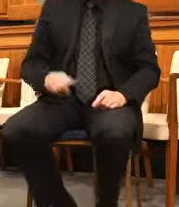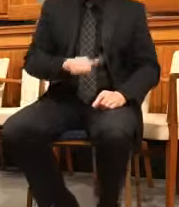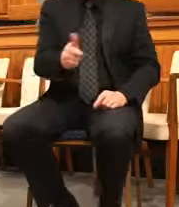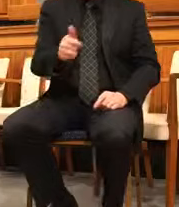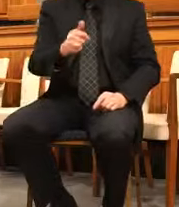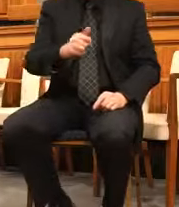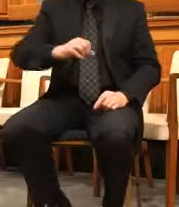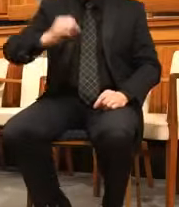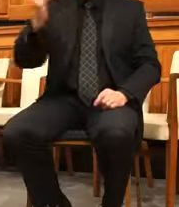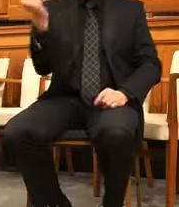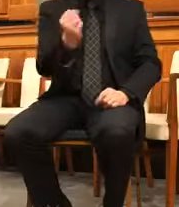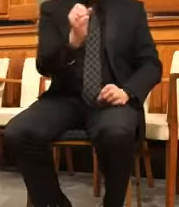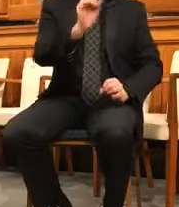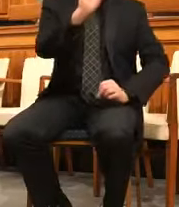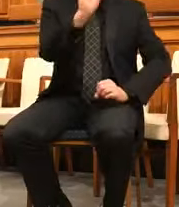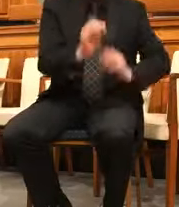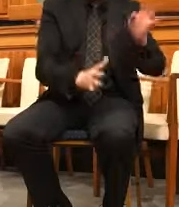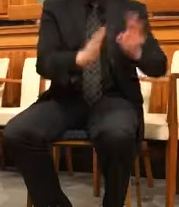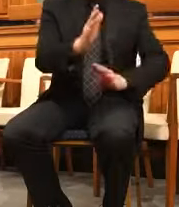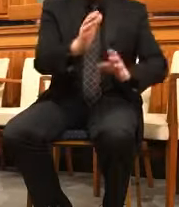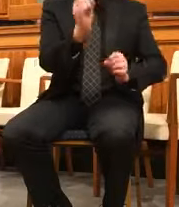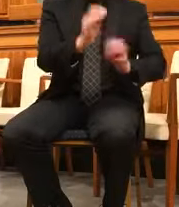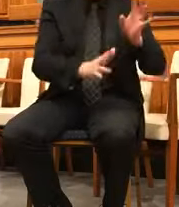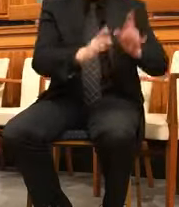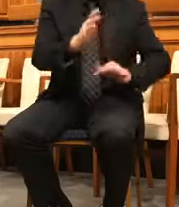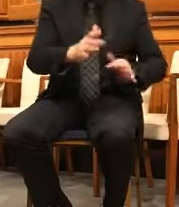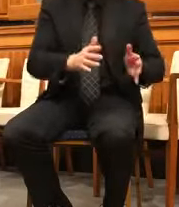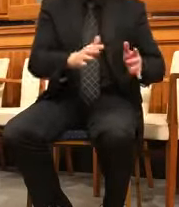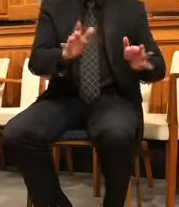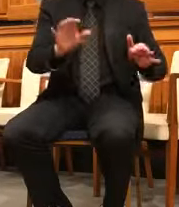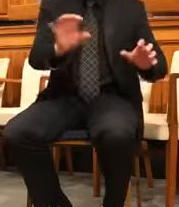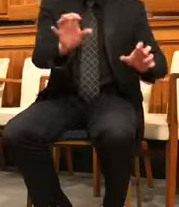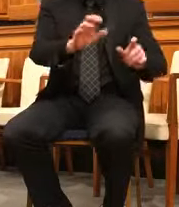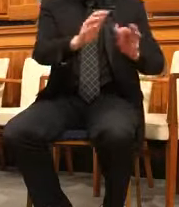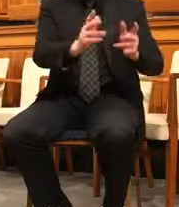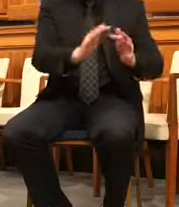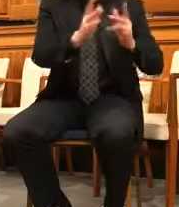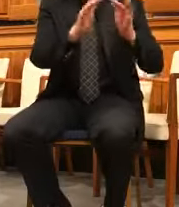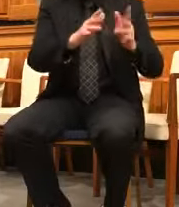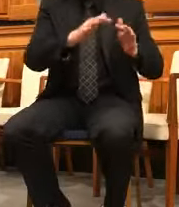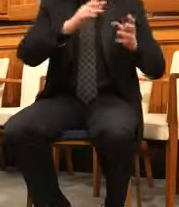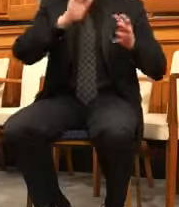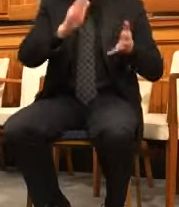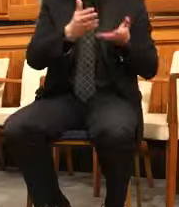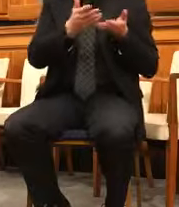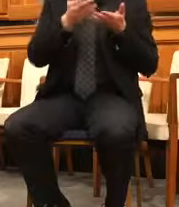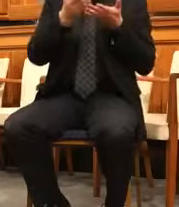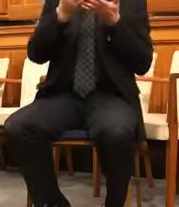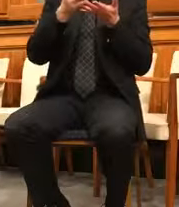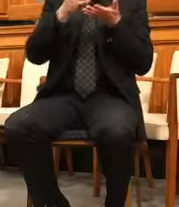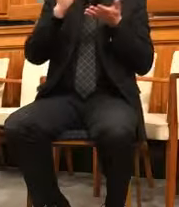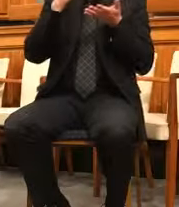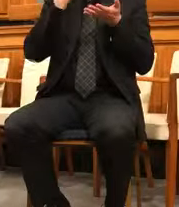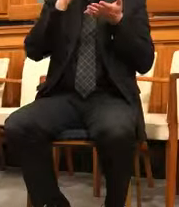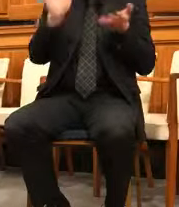savour, because that sacrificial victim must offer up righteousness, which you don't